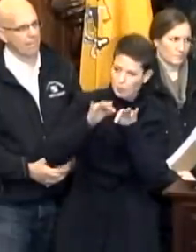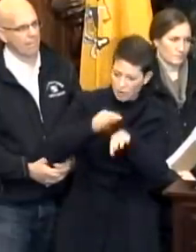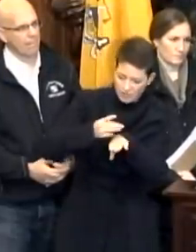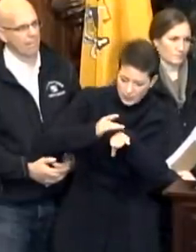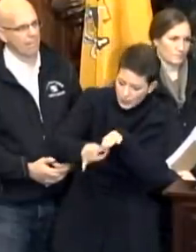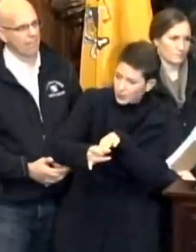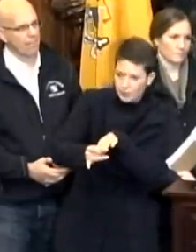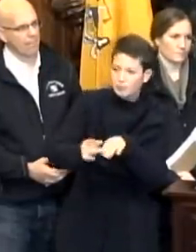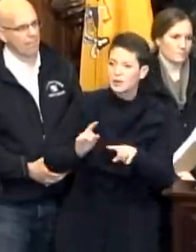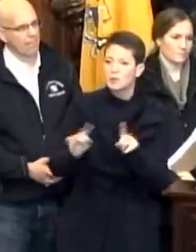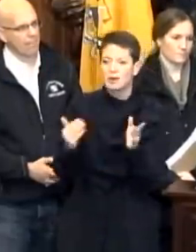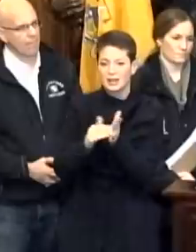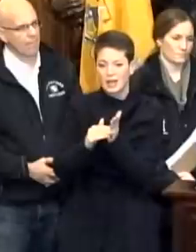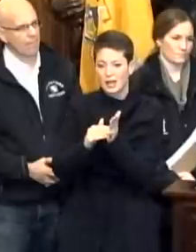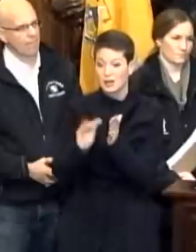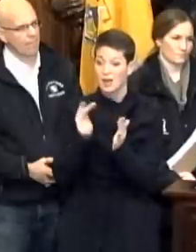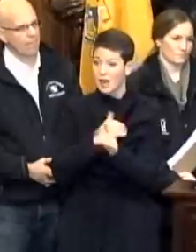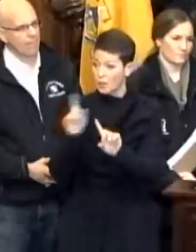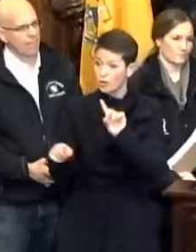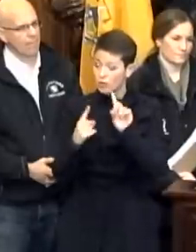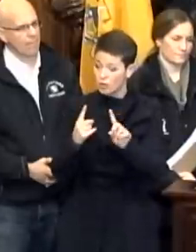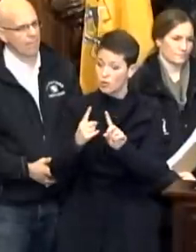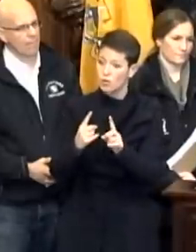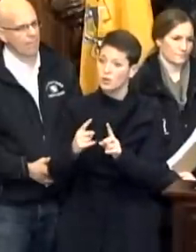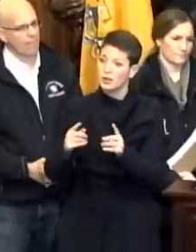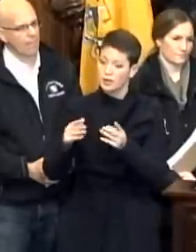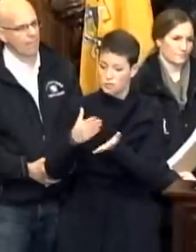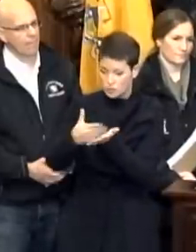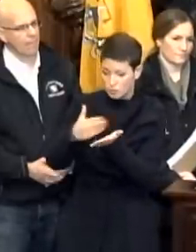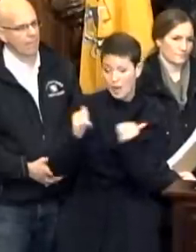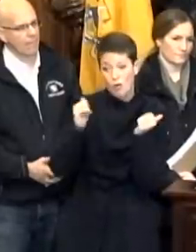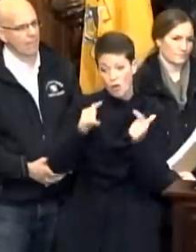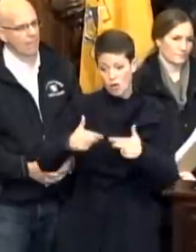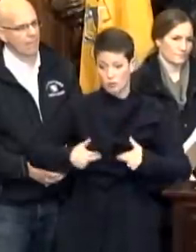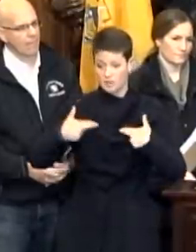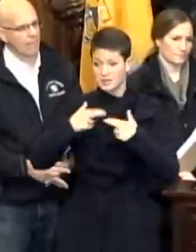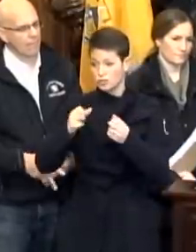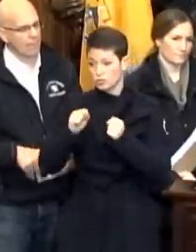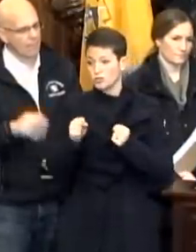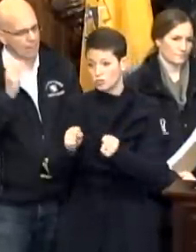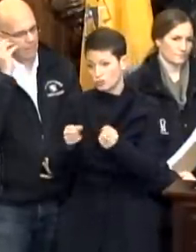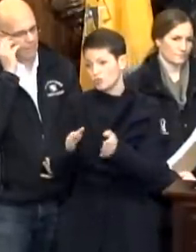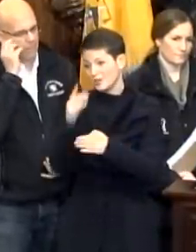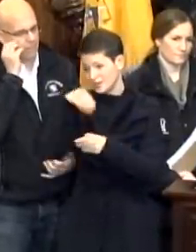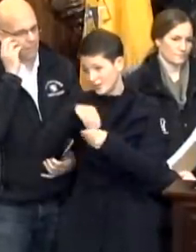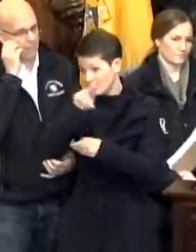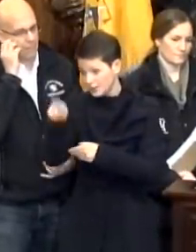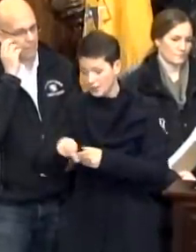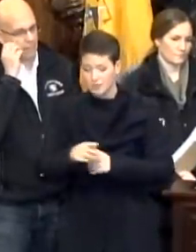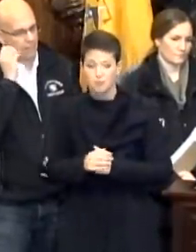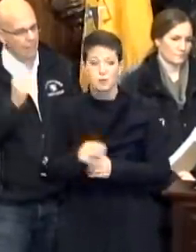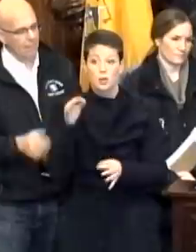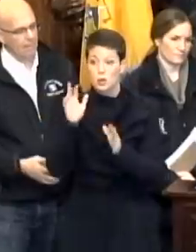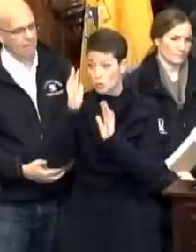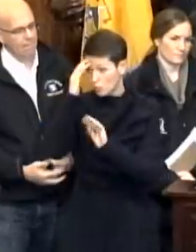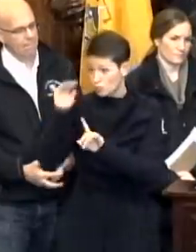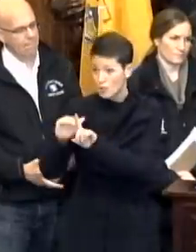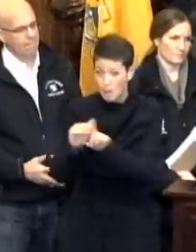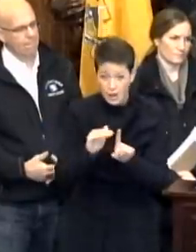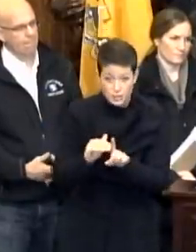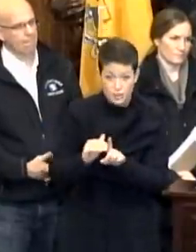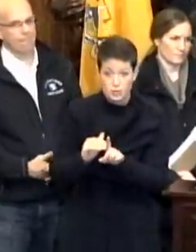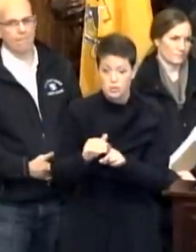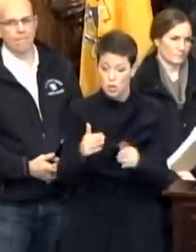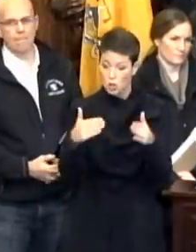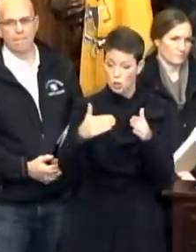to treat all residential streets in the city of Philadelphia. Again, some quick reminders. Do not park within 20 feet